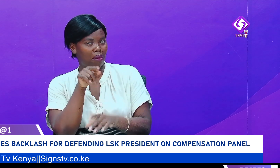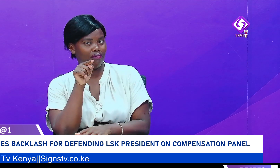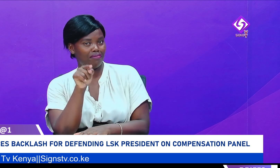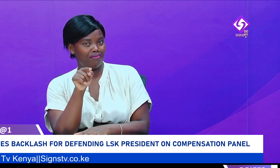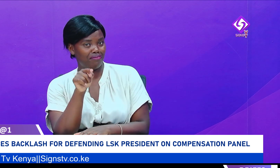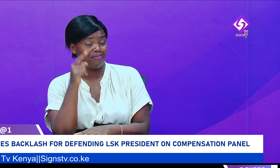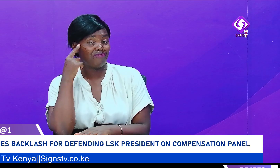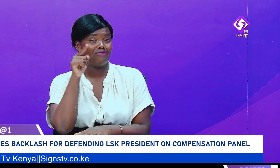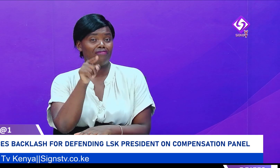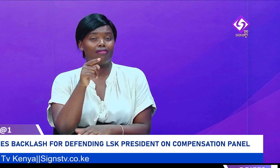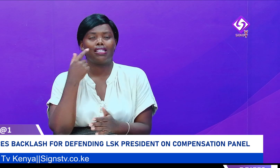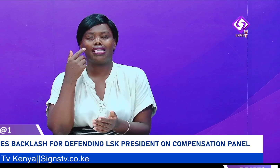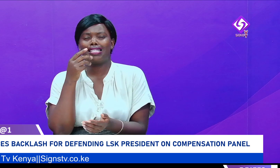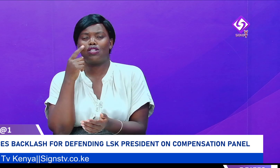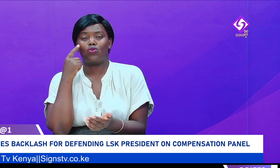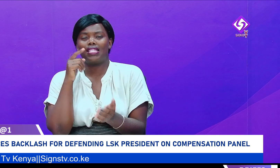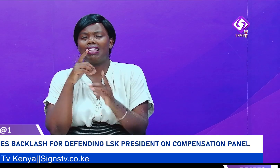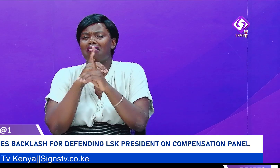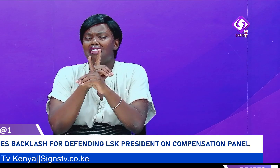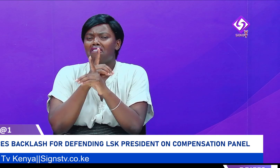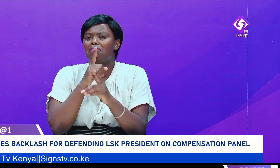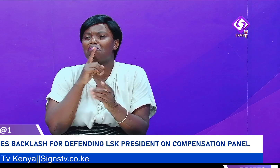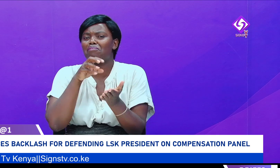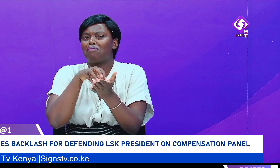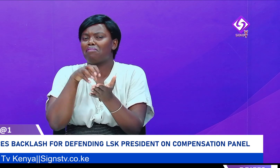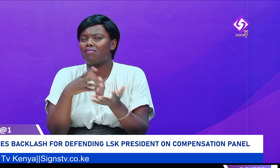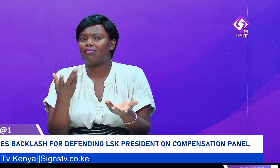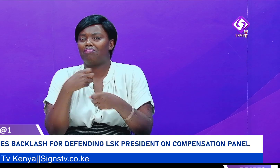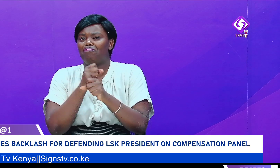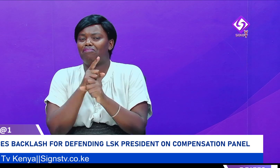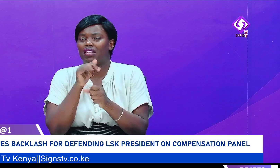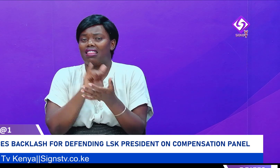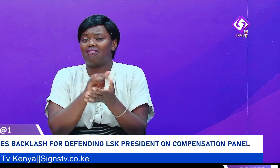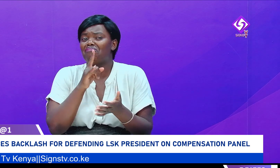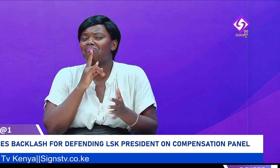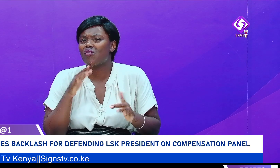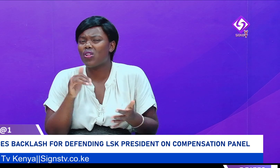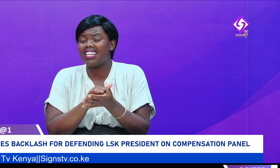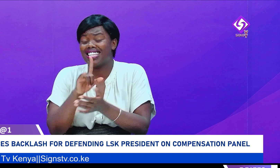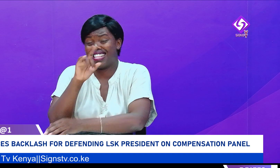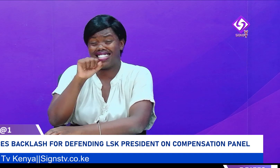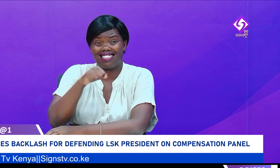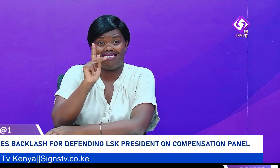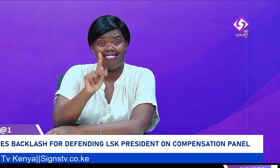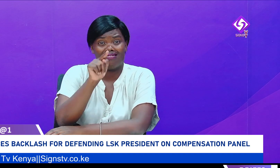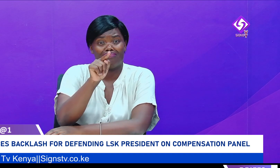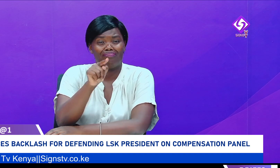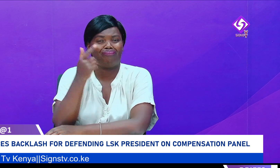process and the selection of its members. In a statement, the MCK defended